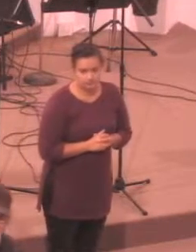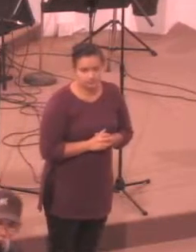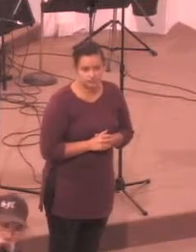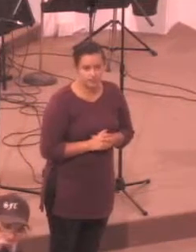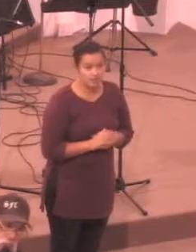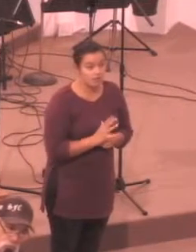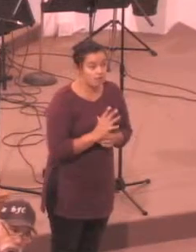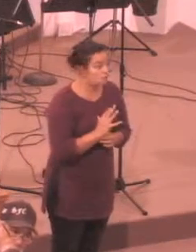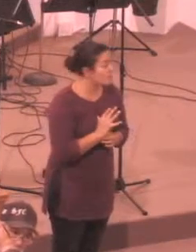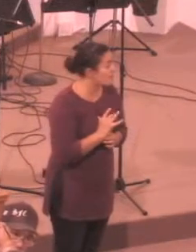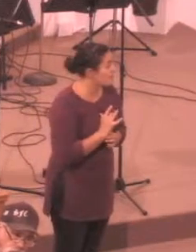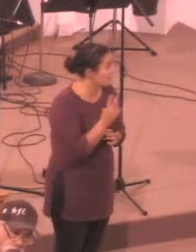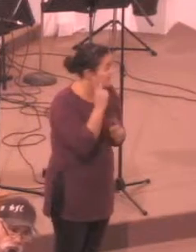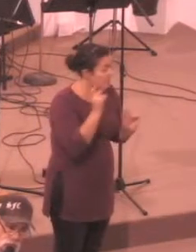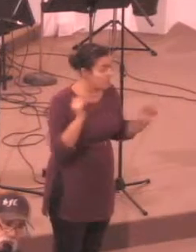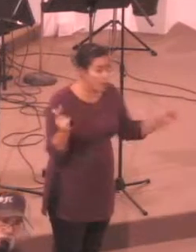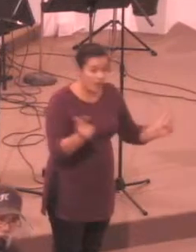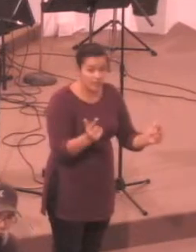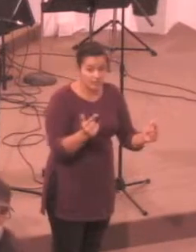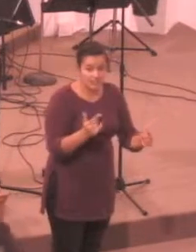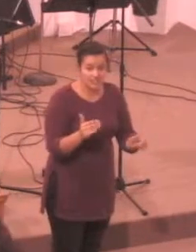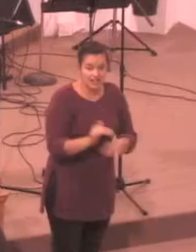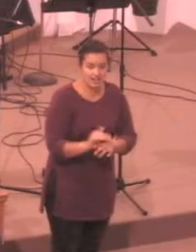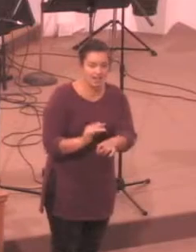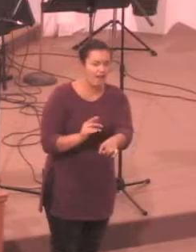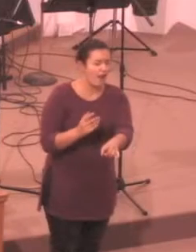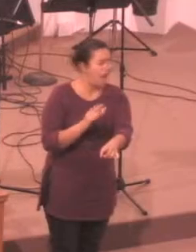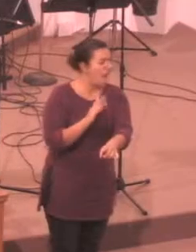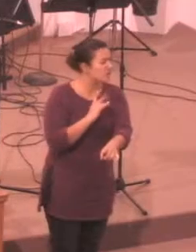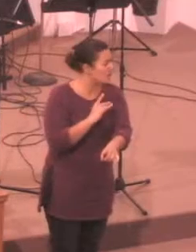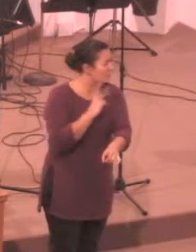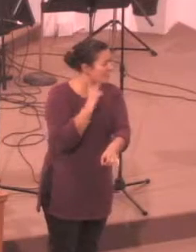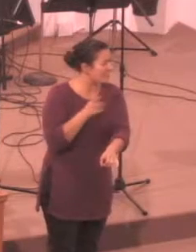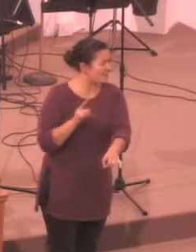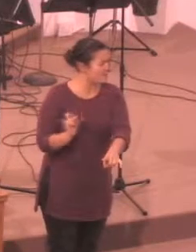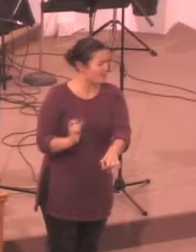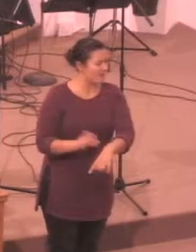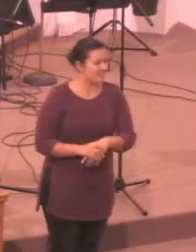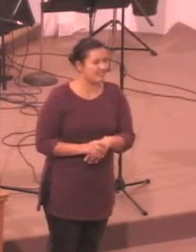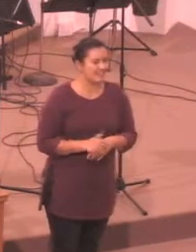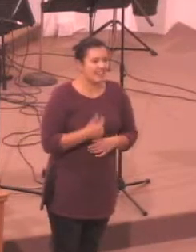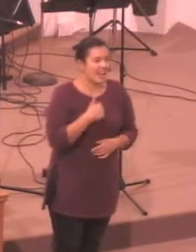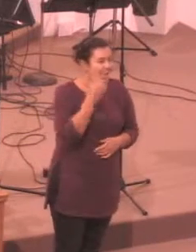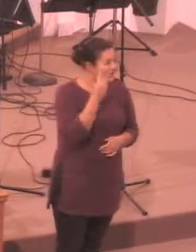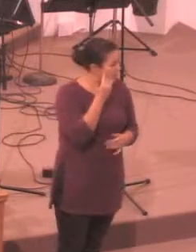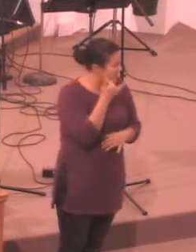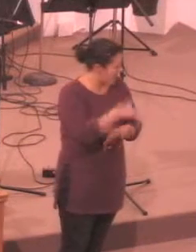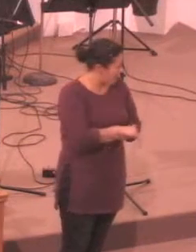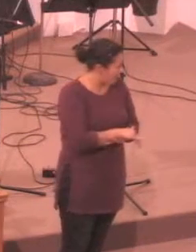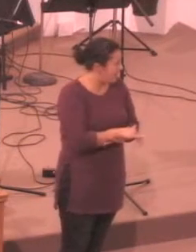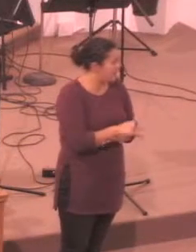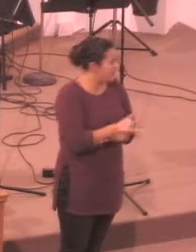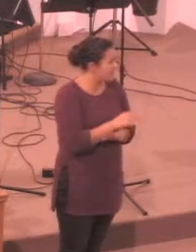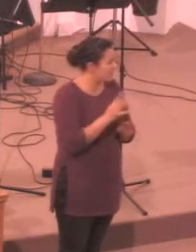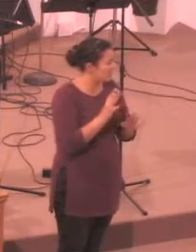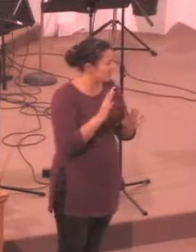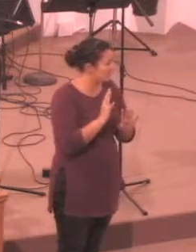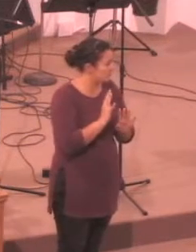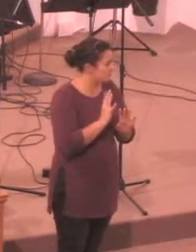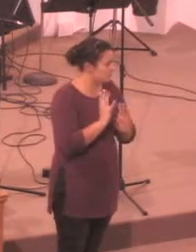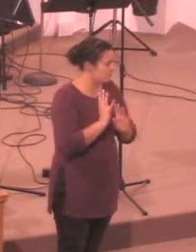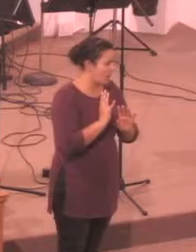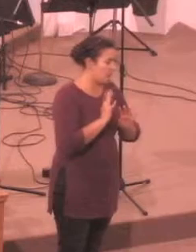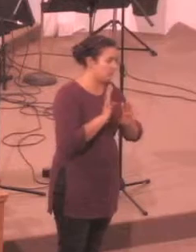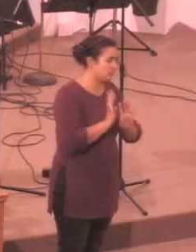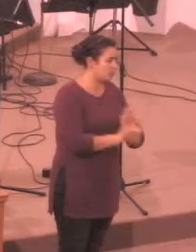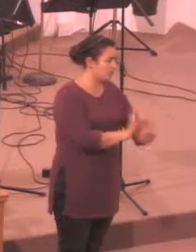Very groovy to see you guys tonight. I know we're butting heads with the Parade of Lights, but I think we'll be the Parade of